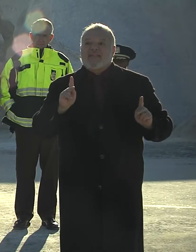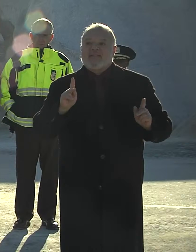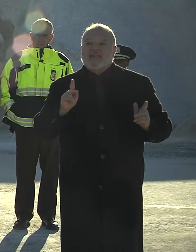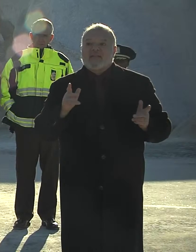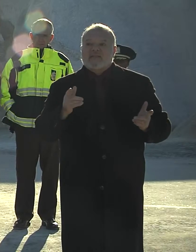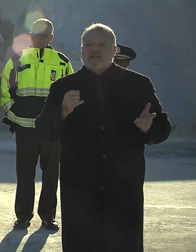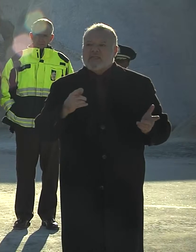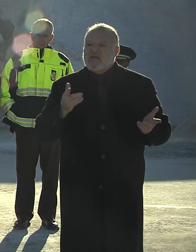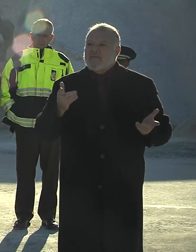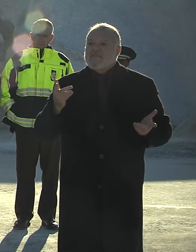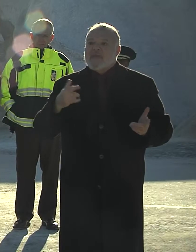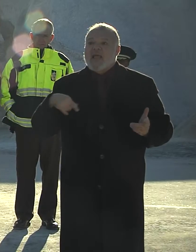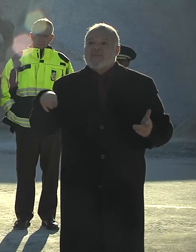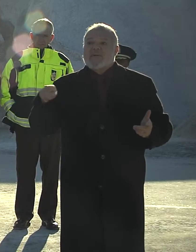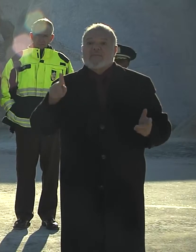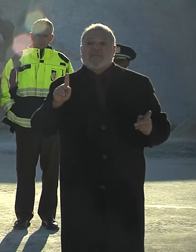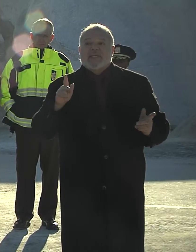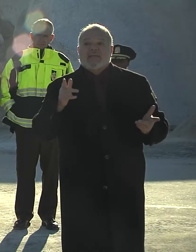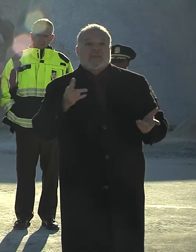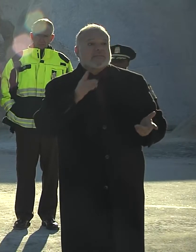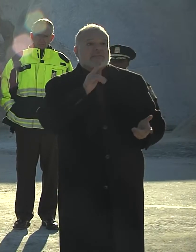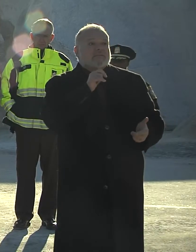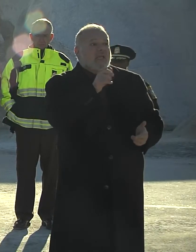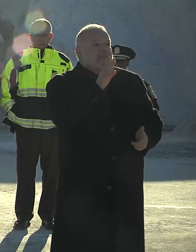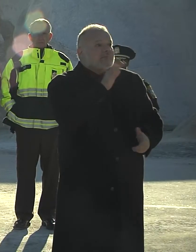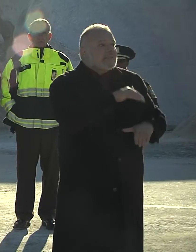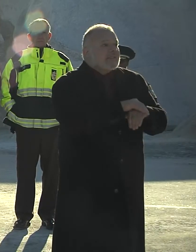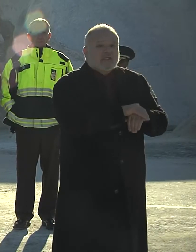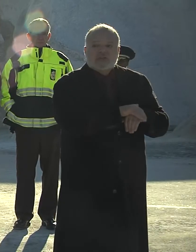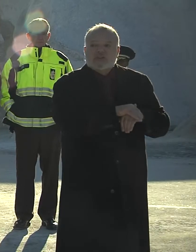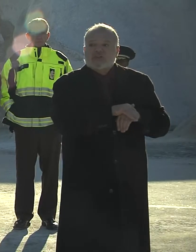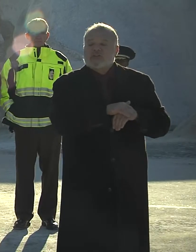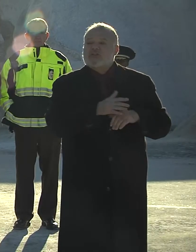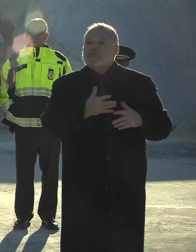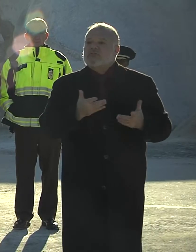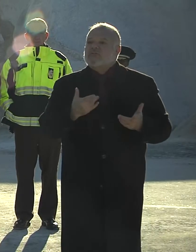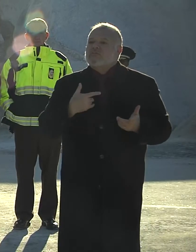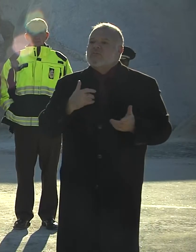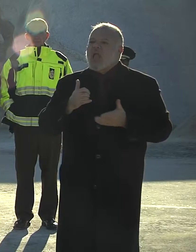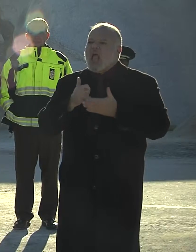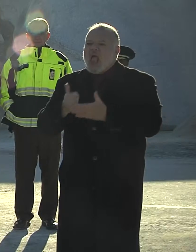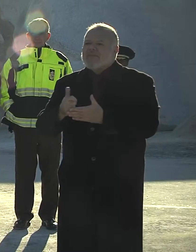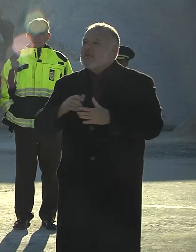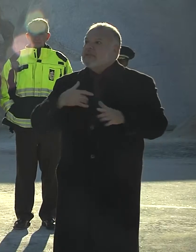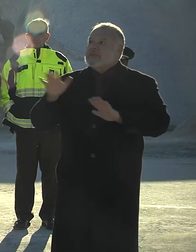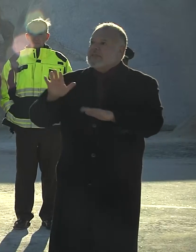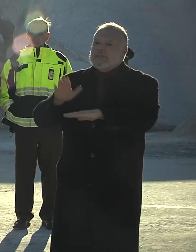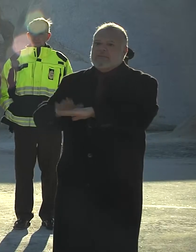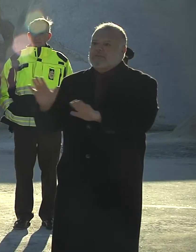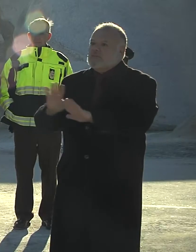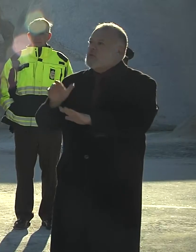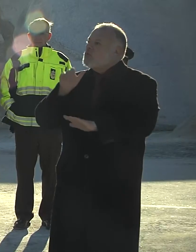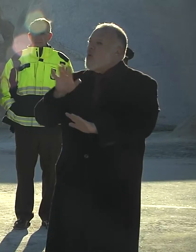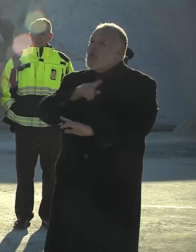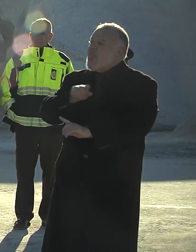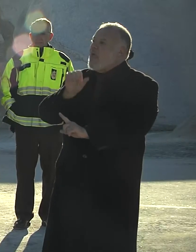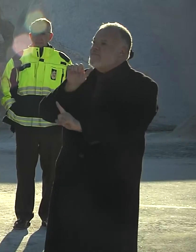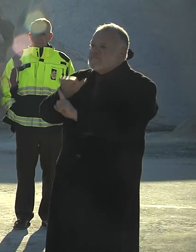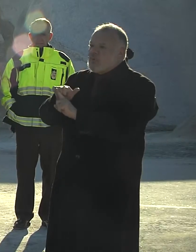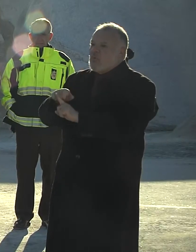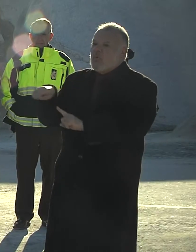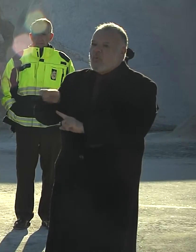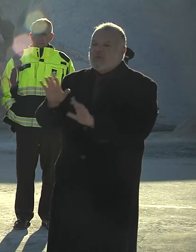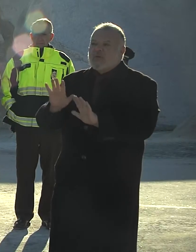English as their first language that you know and are relationship with, and help people to navigate this. Again, the website